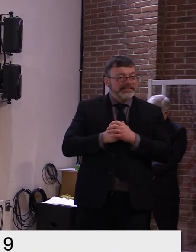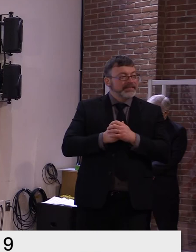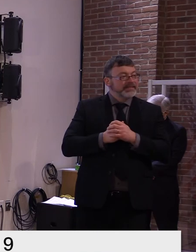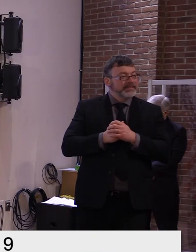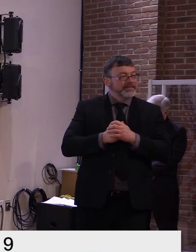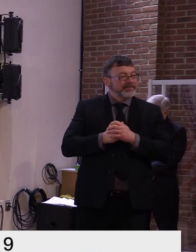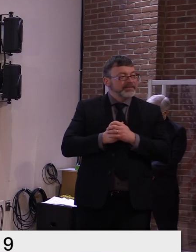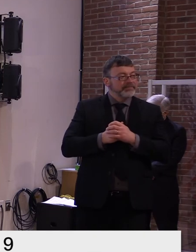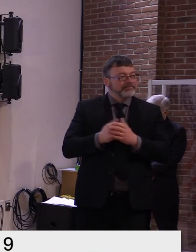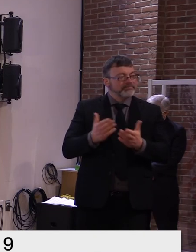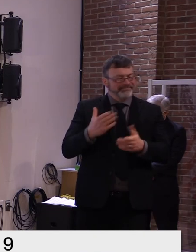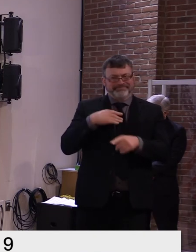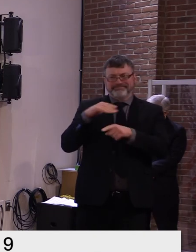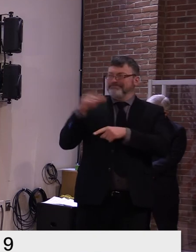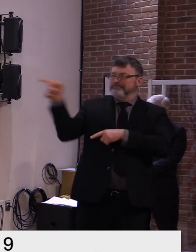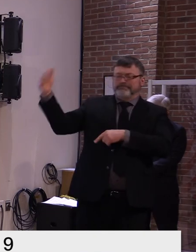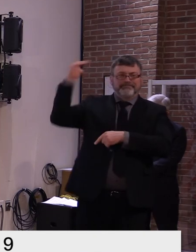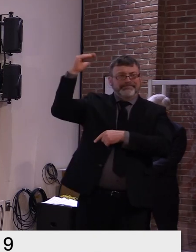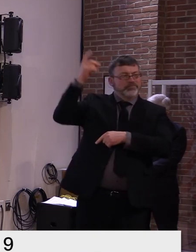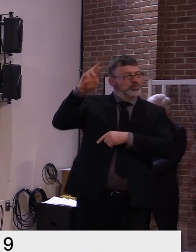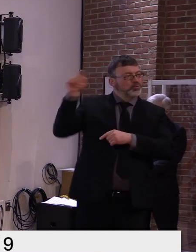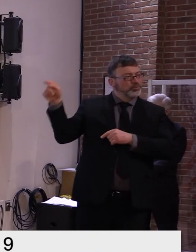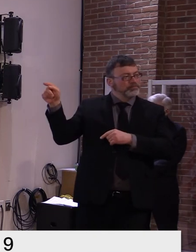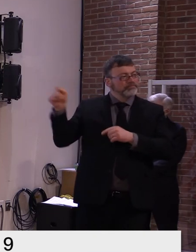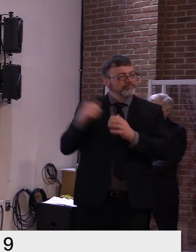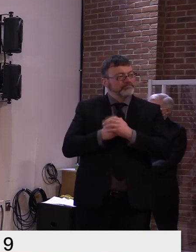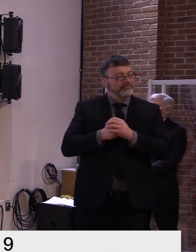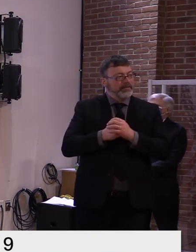Dr. Levine, I got a couple for you, if I may.